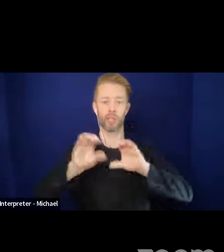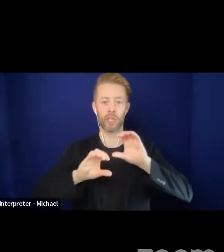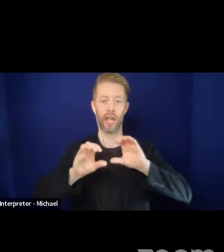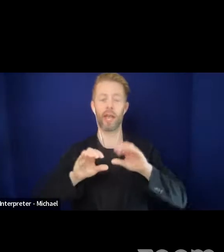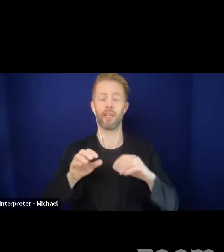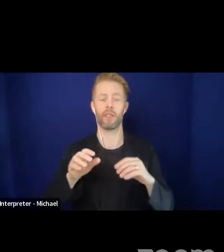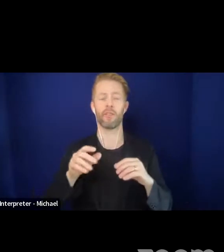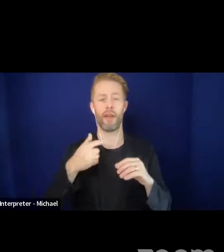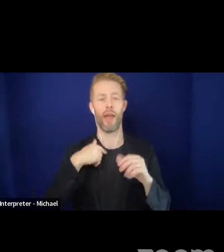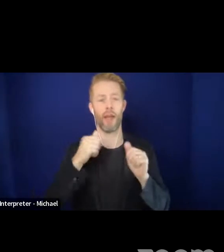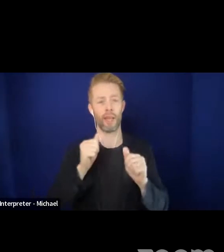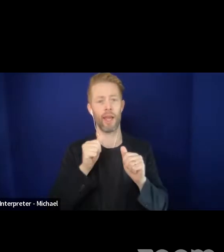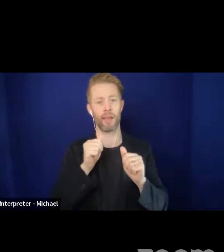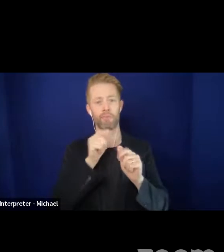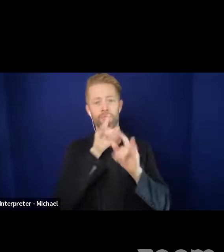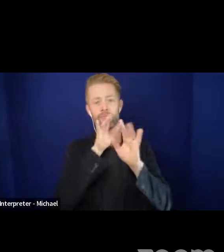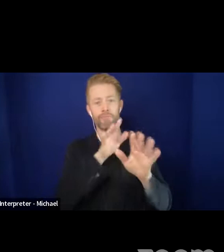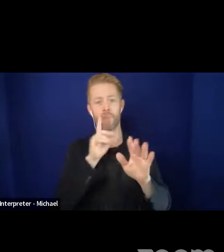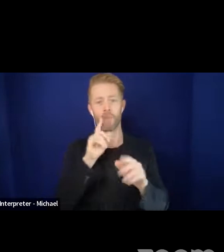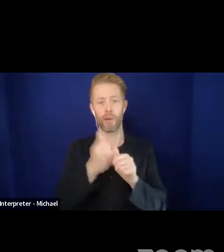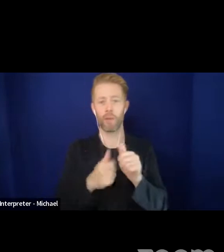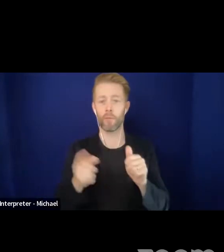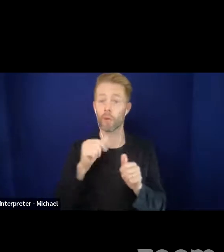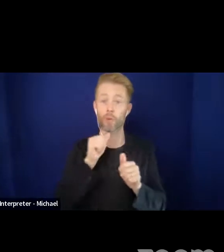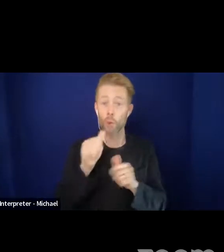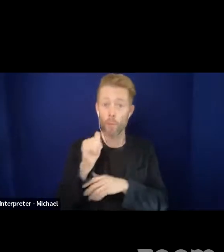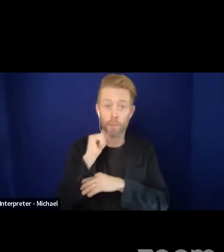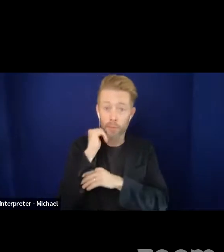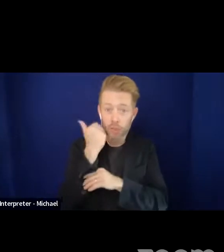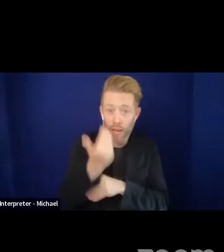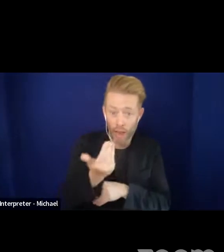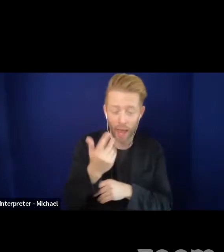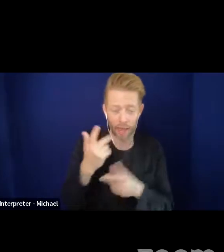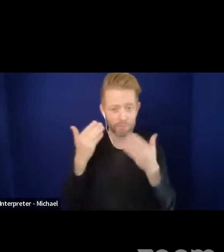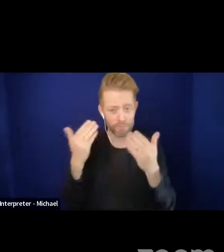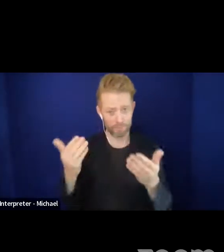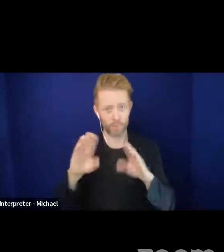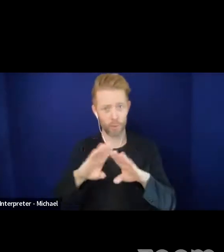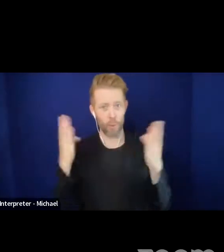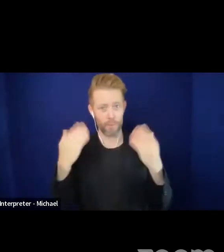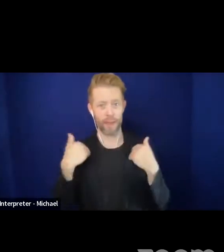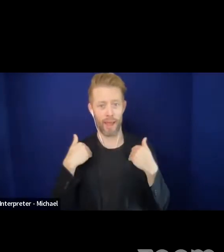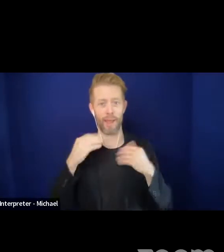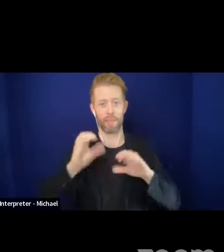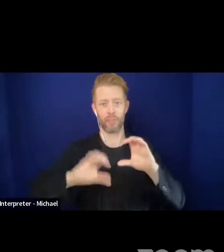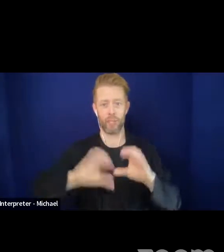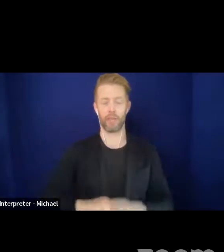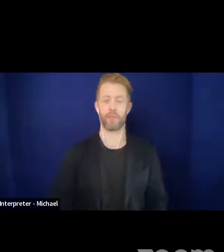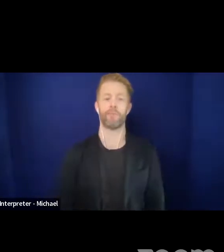shy. The chat is available to you. Now,